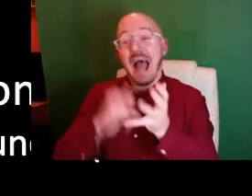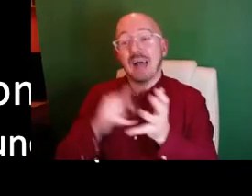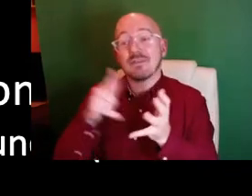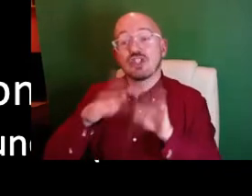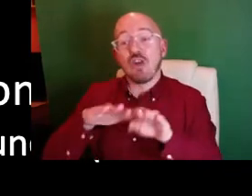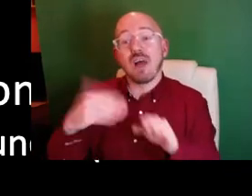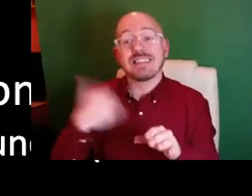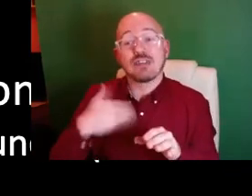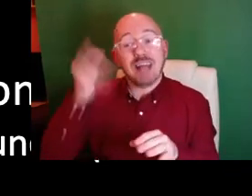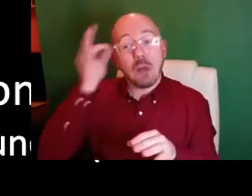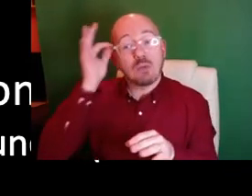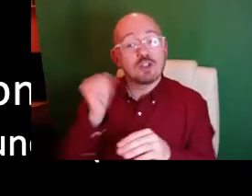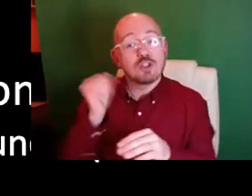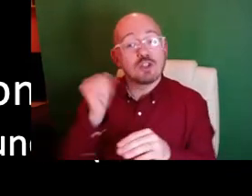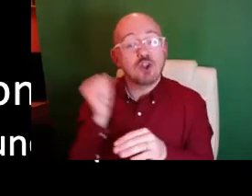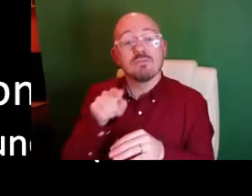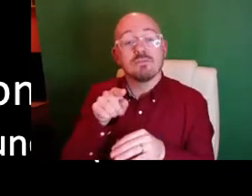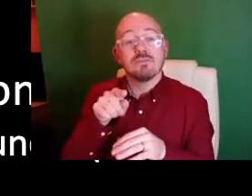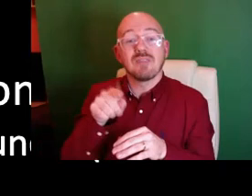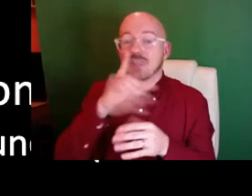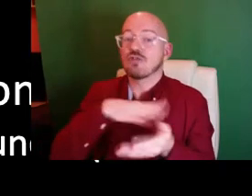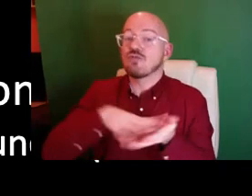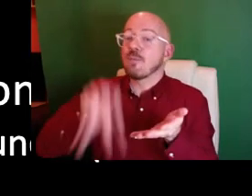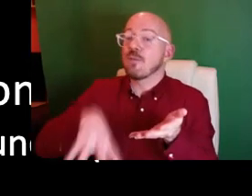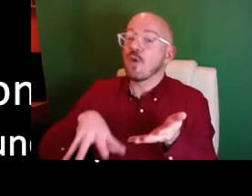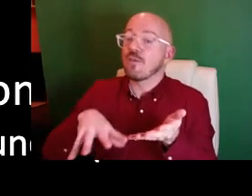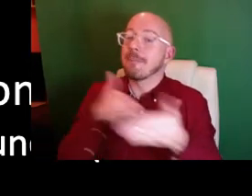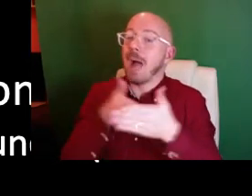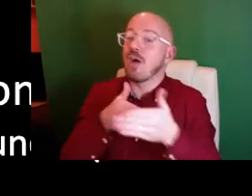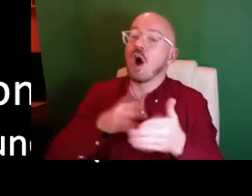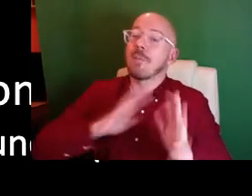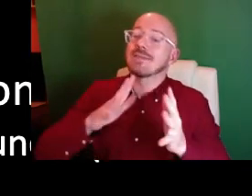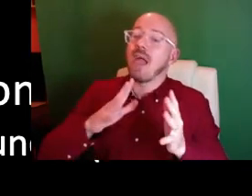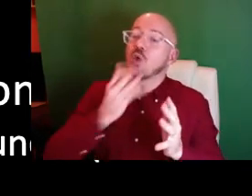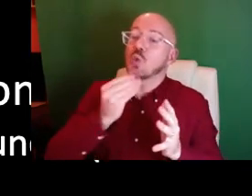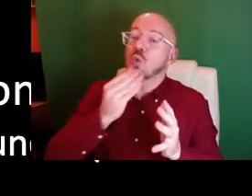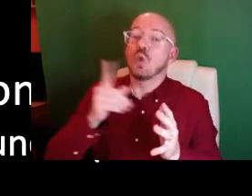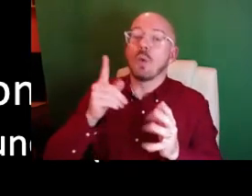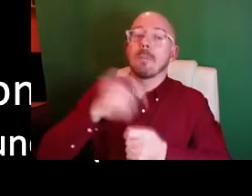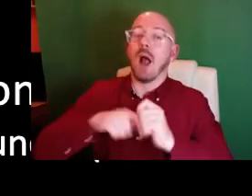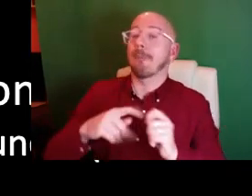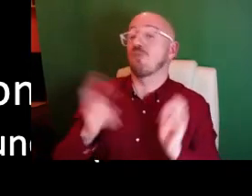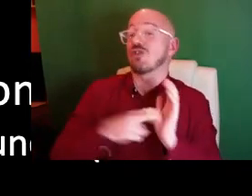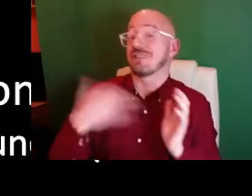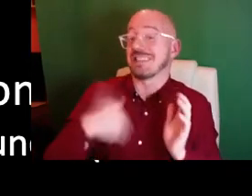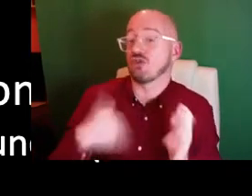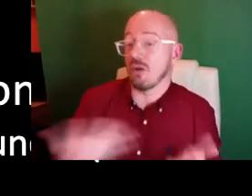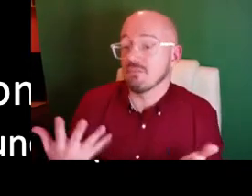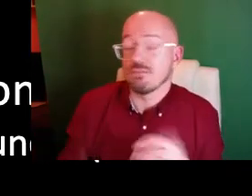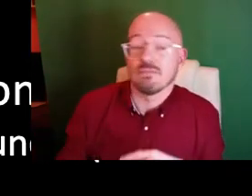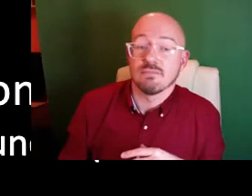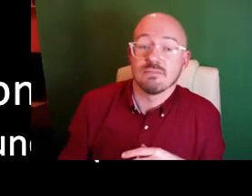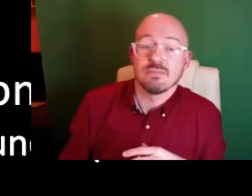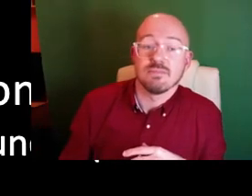can access and learn BSL. That GTCs should remove barriers for BSL users to